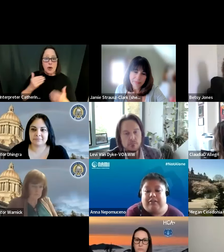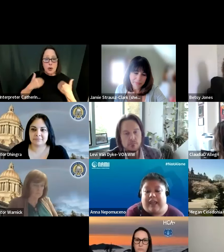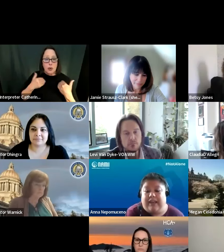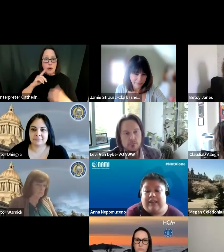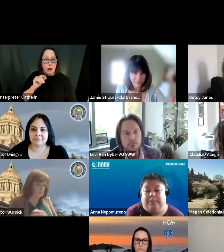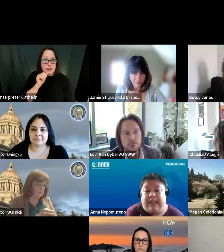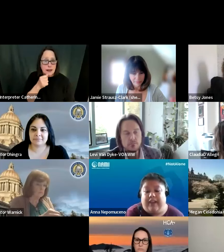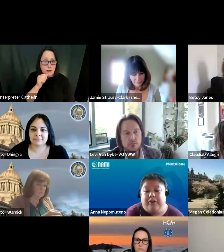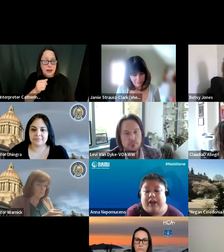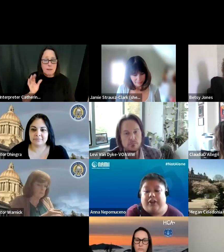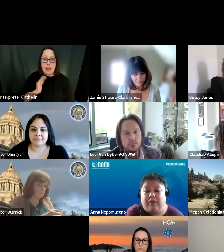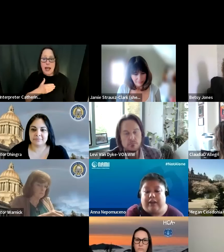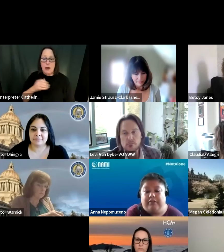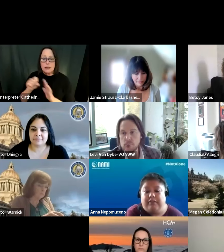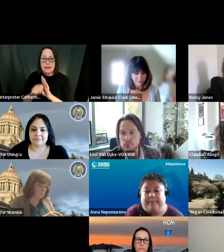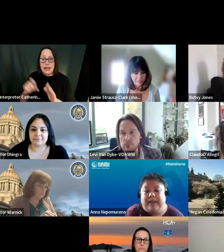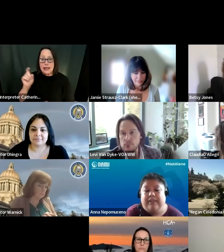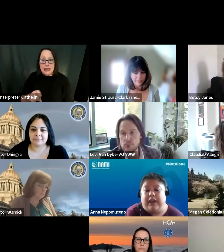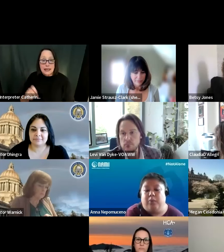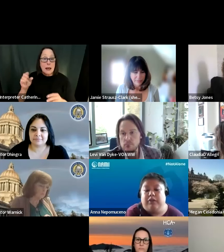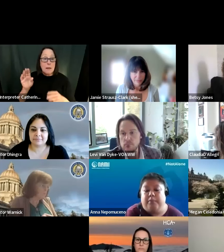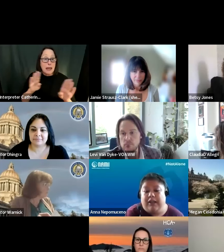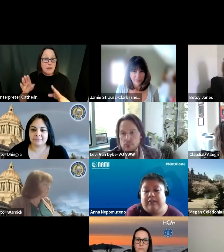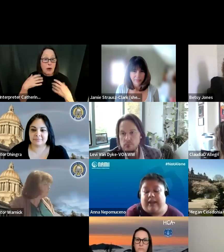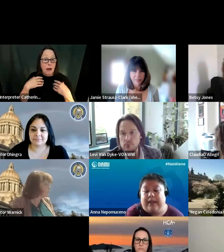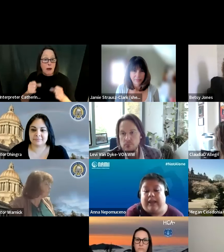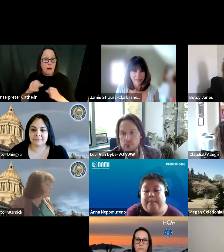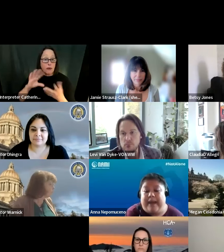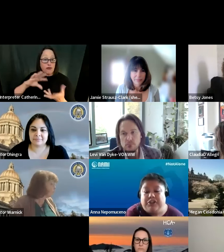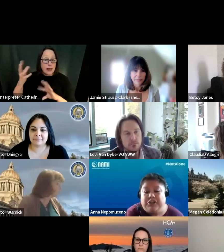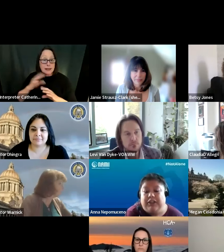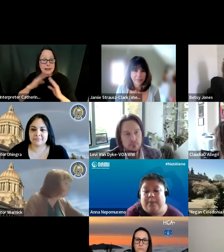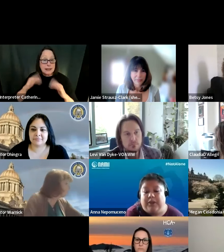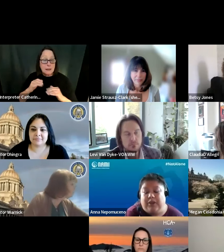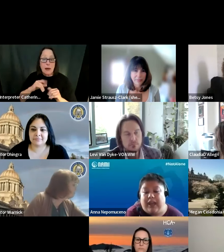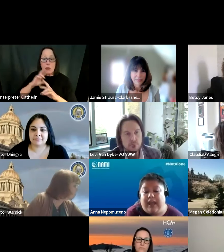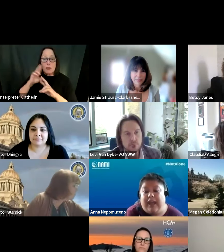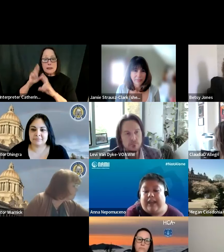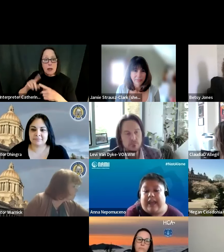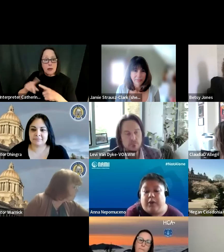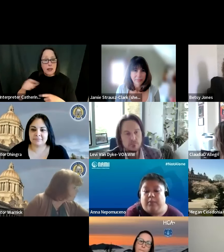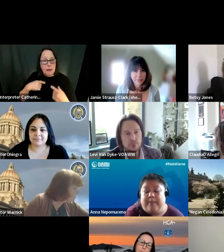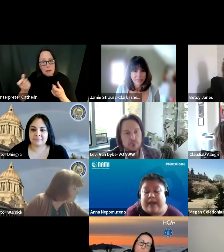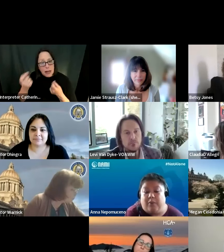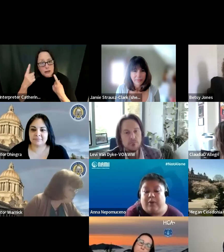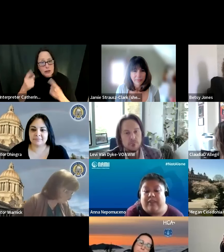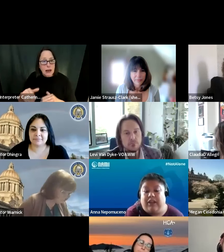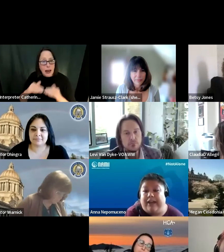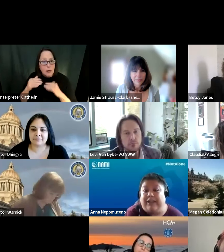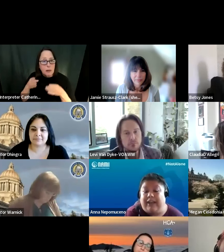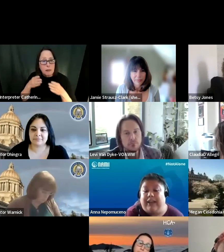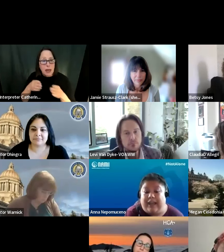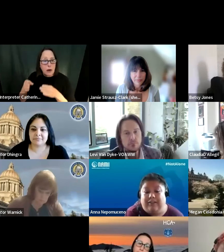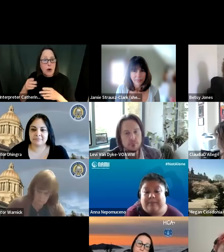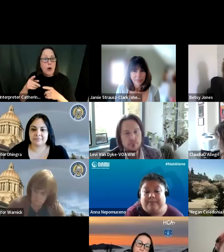our state needs a behavioral health crisis system that could respond to them in a compassionate, therapeutic, and equitable manner when they